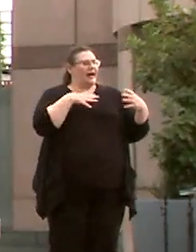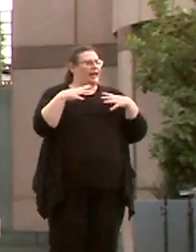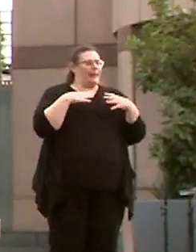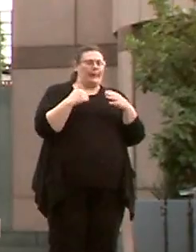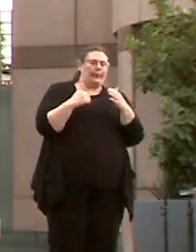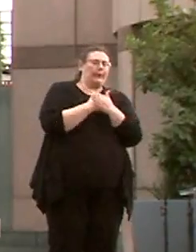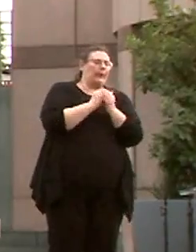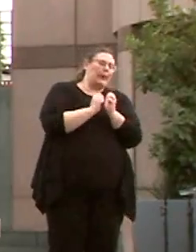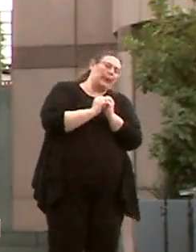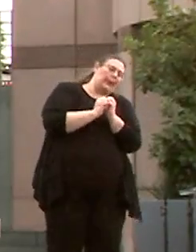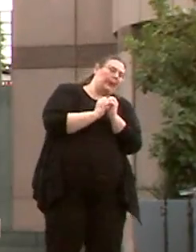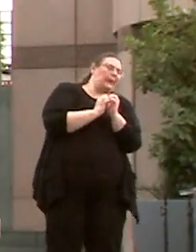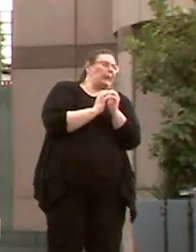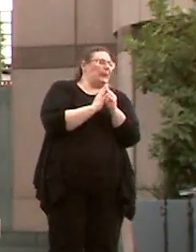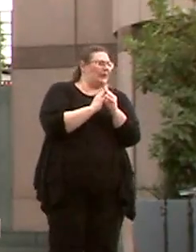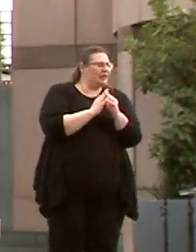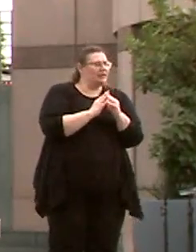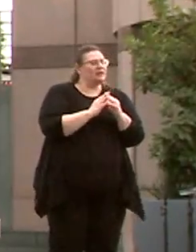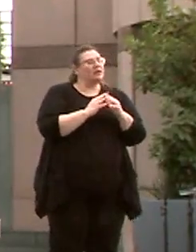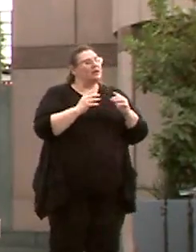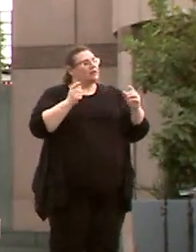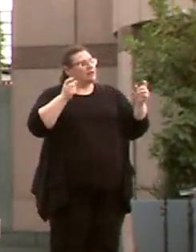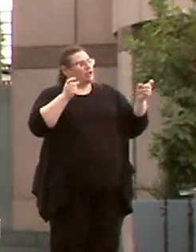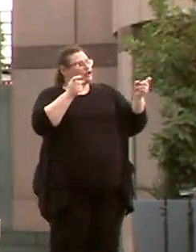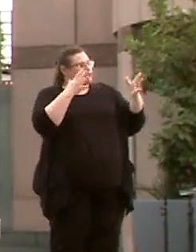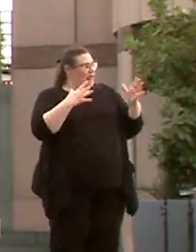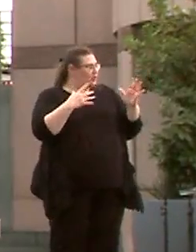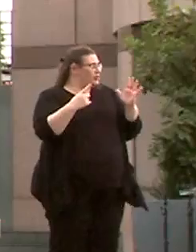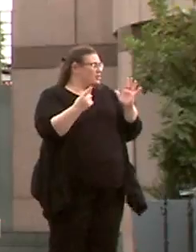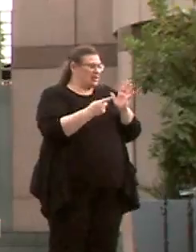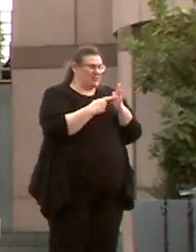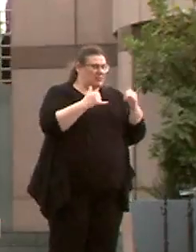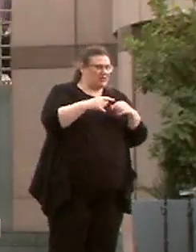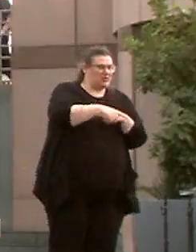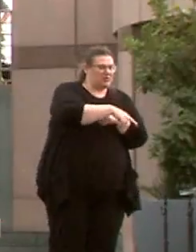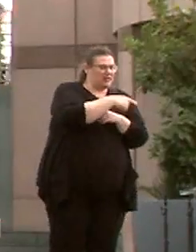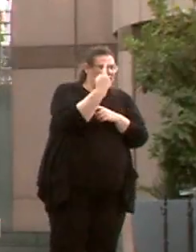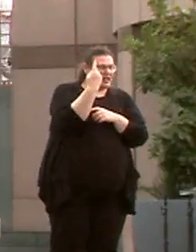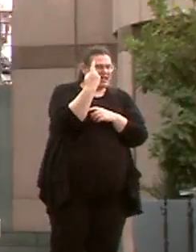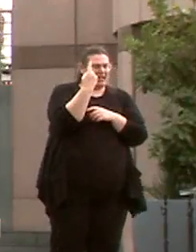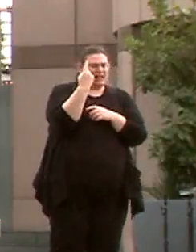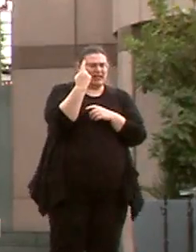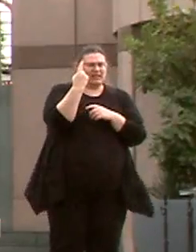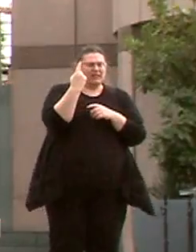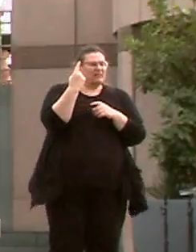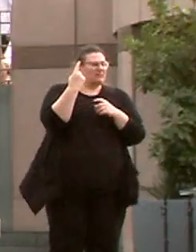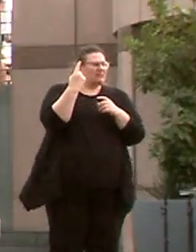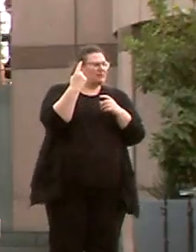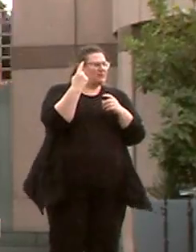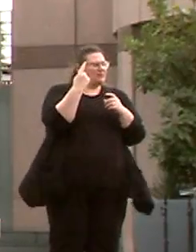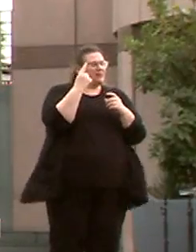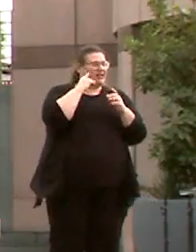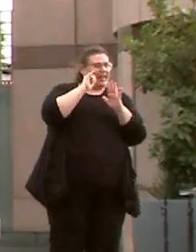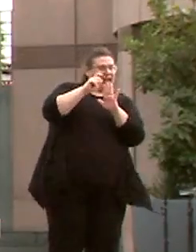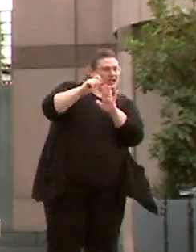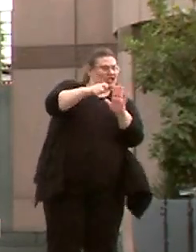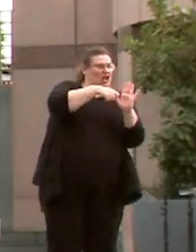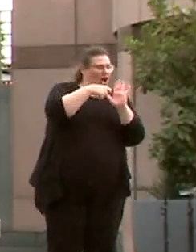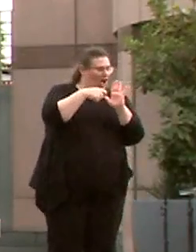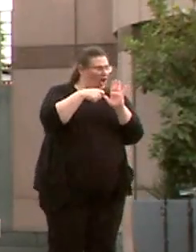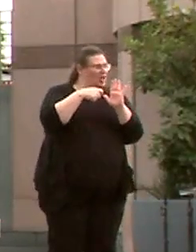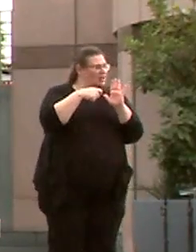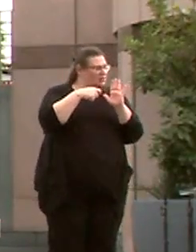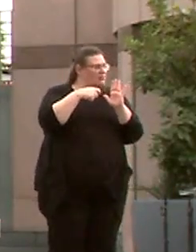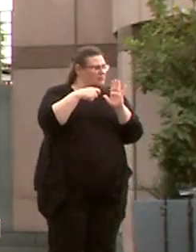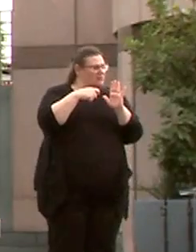beginning stages, directors, and sometimes even now, they're on wills. Sometimes in order to get that shot, they